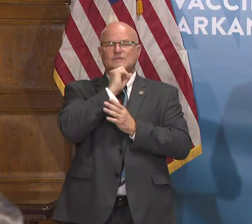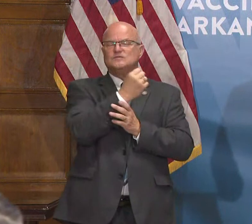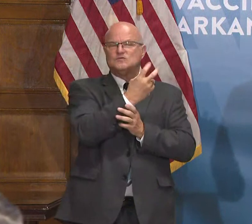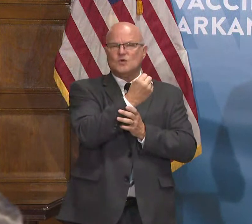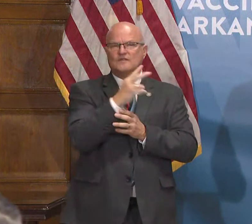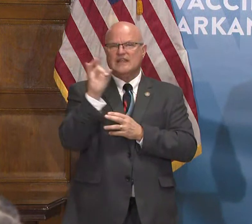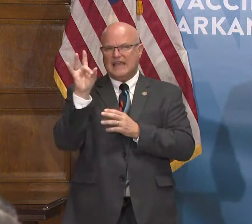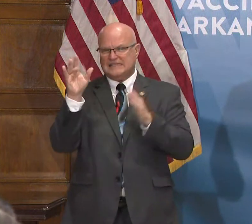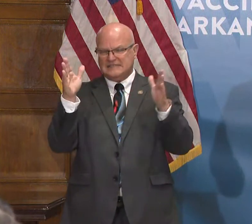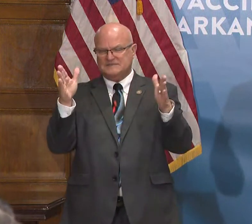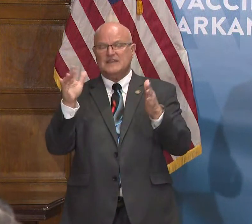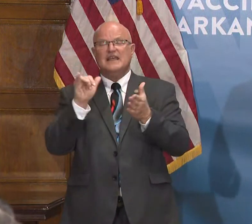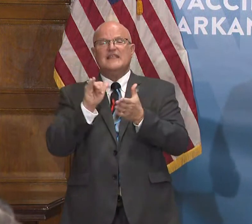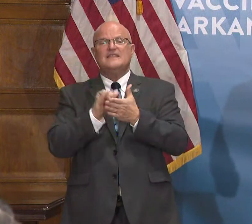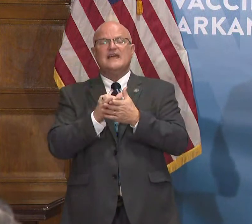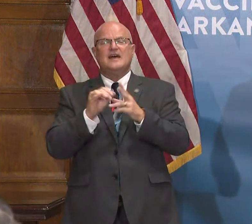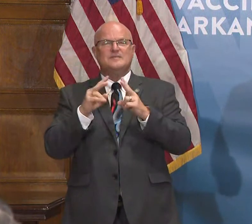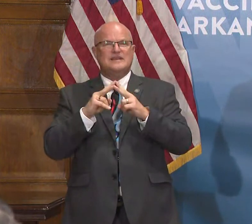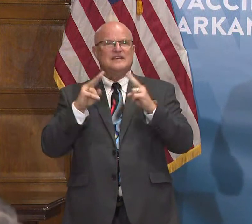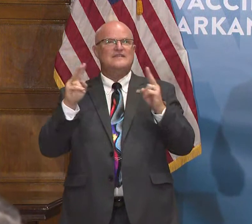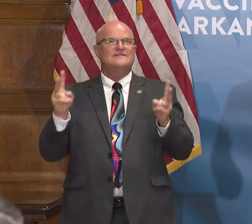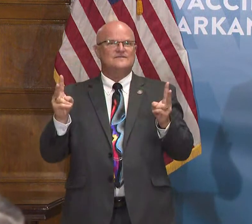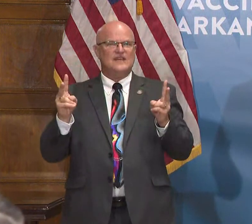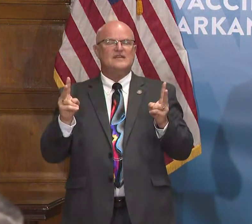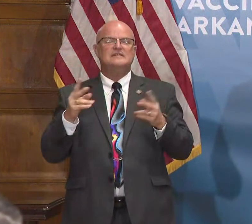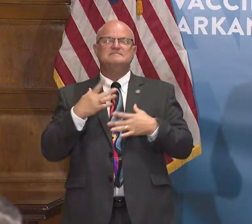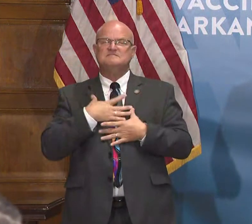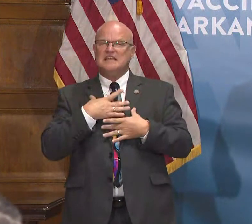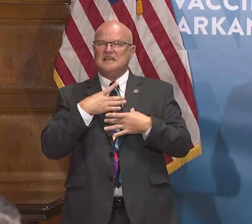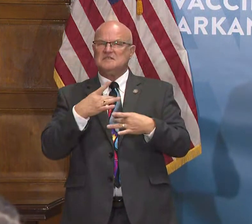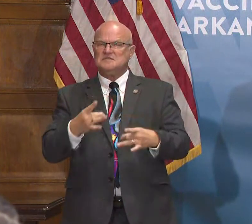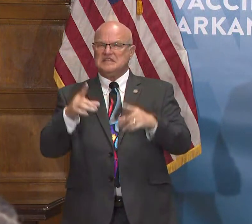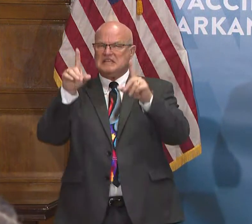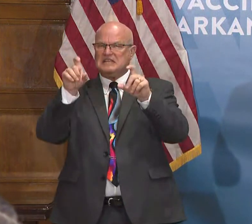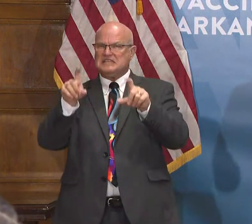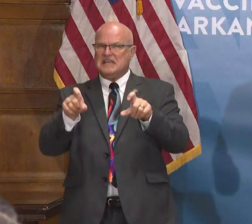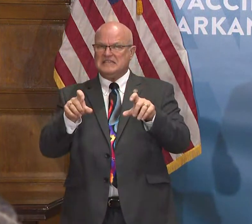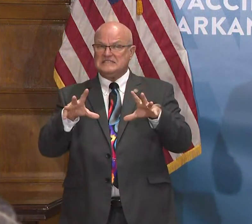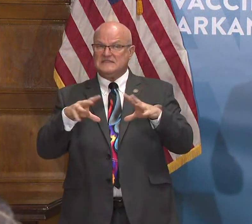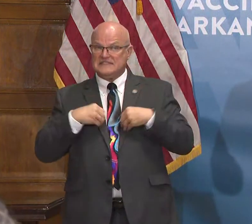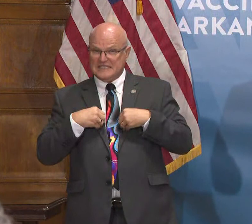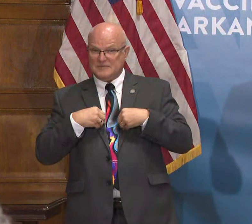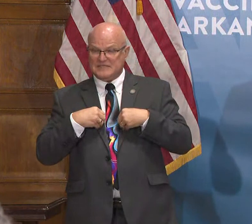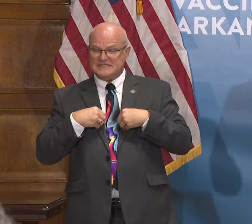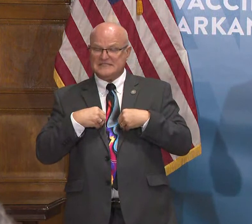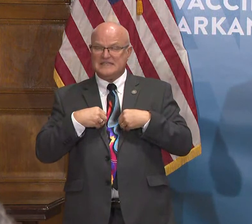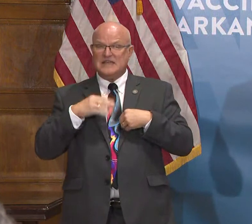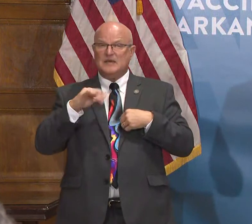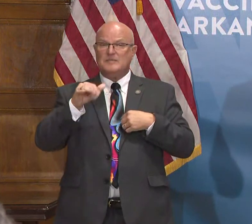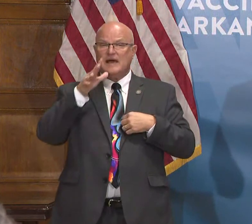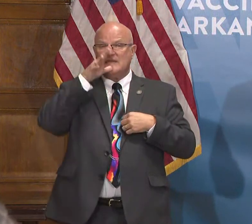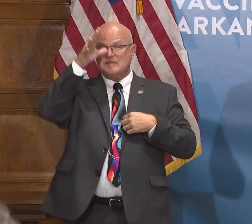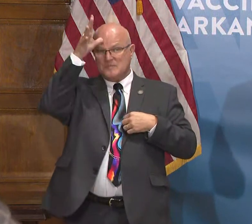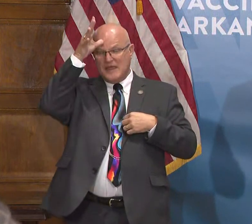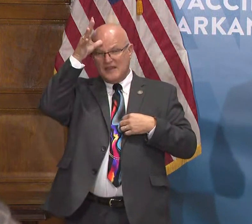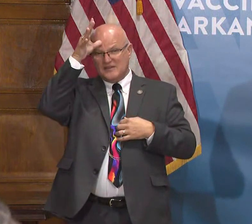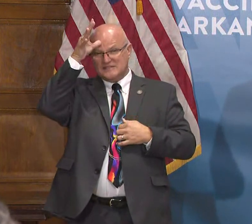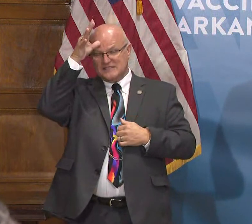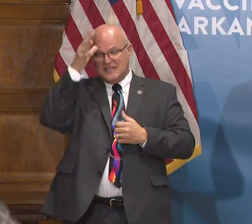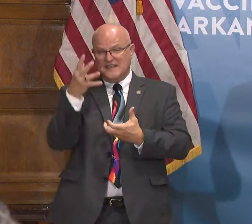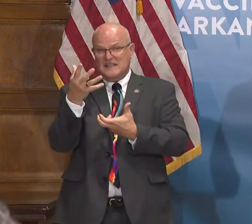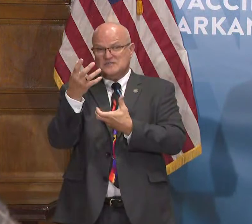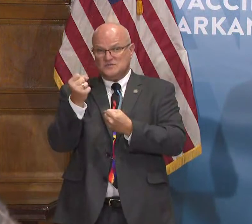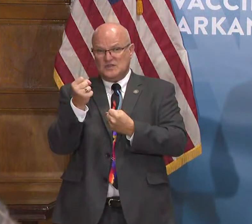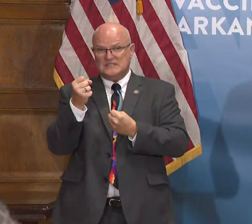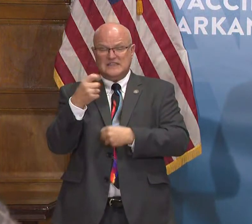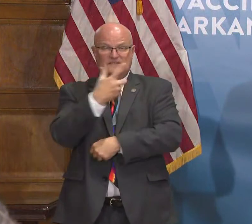12 to 18-year-old, that will be a very interesting test of acceptance by parents and trust in the